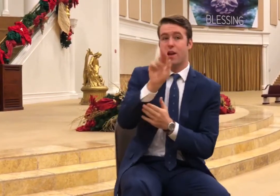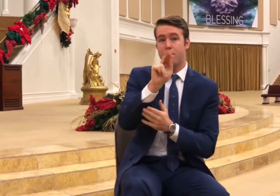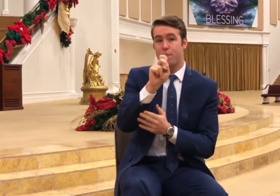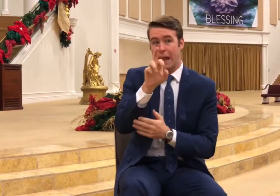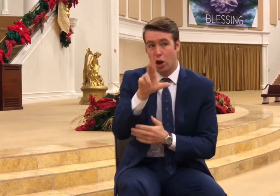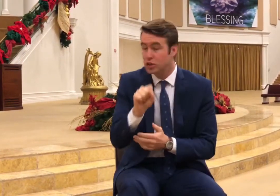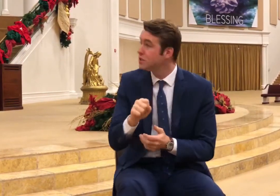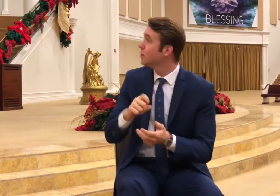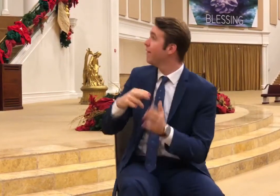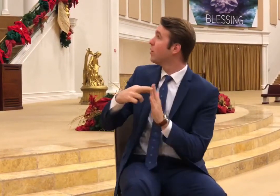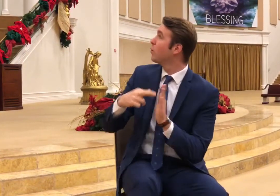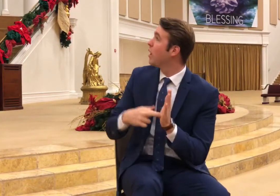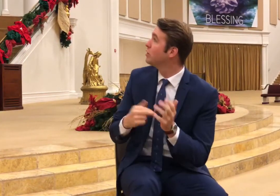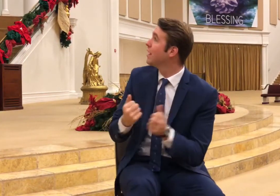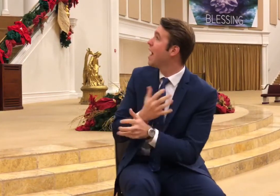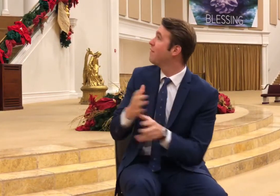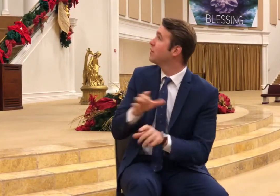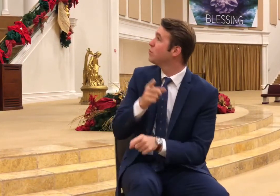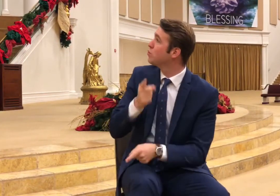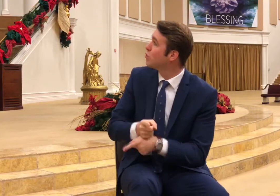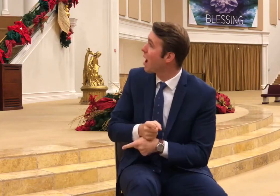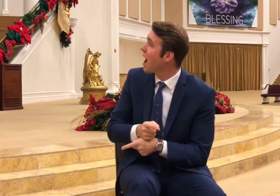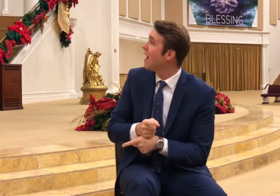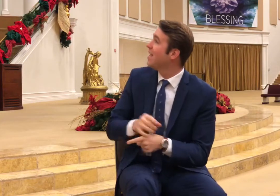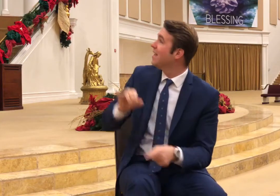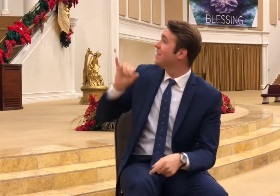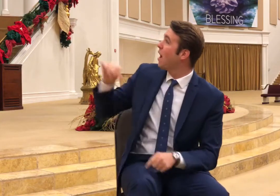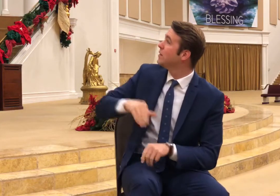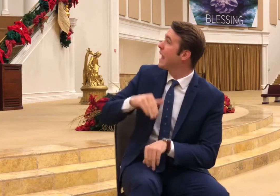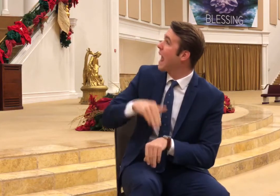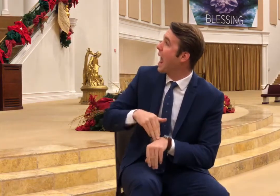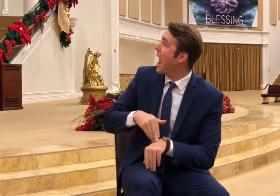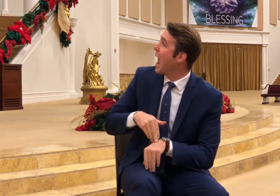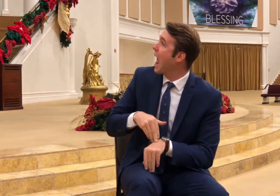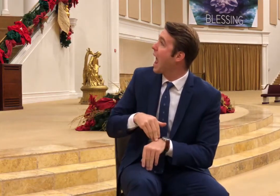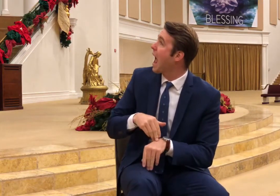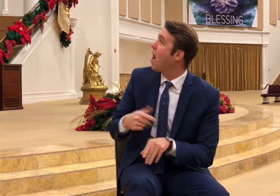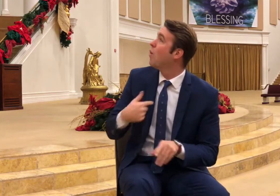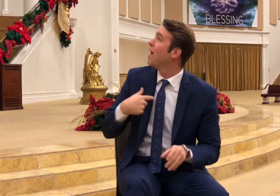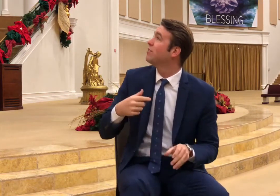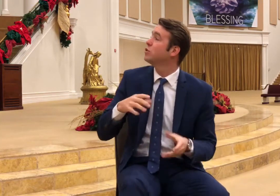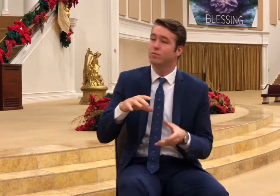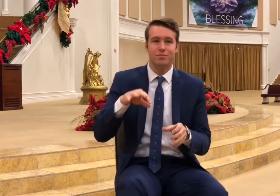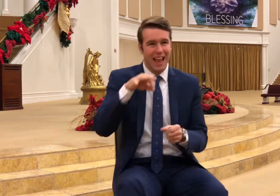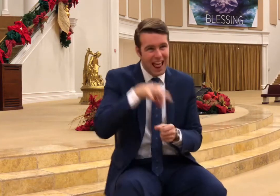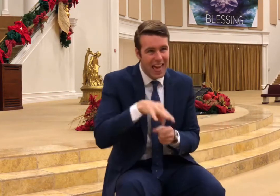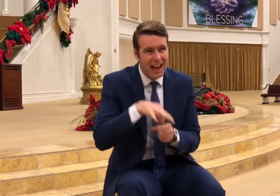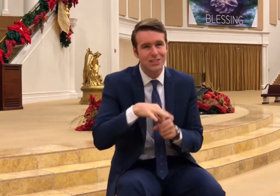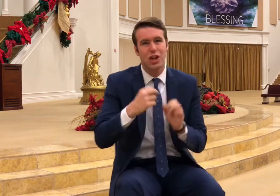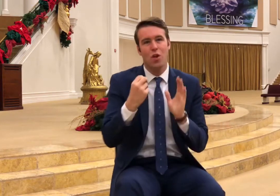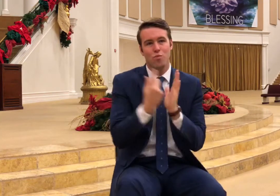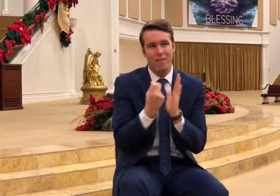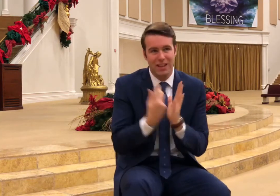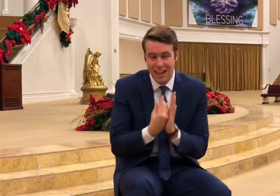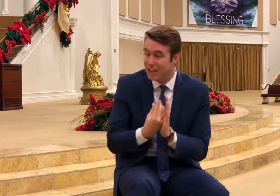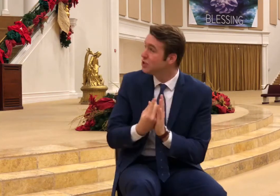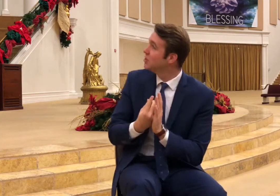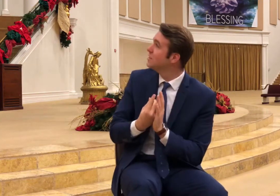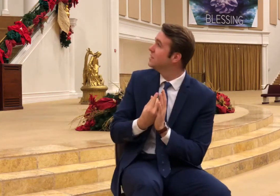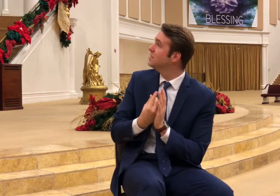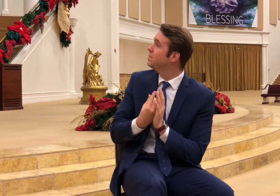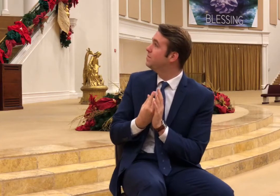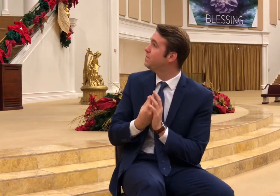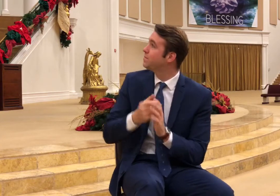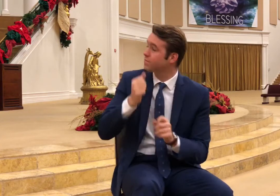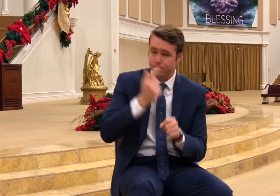to register, we had to do everything right. And this was at the, we had to hold elections and ratifications. And